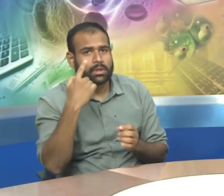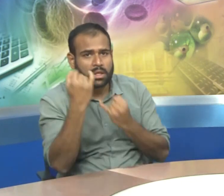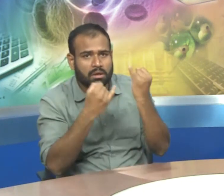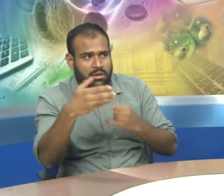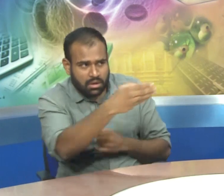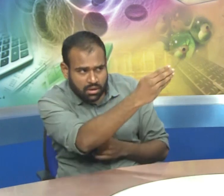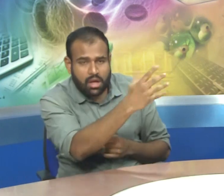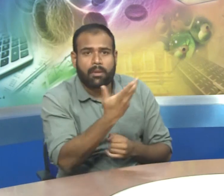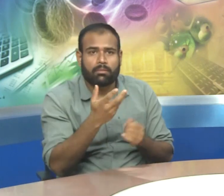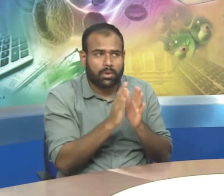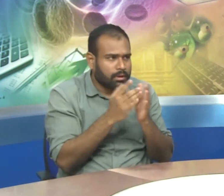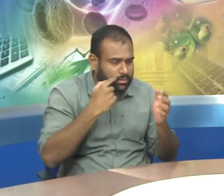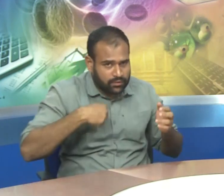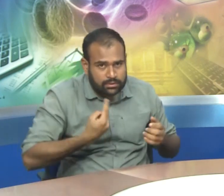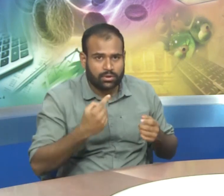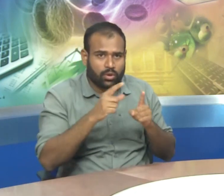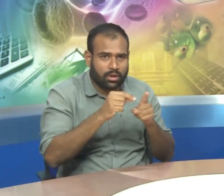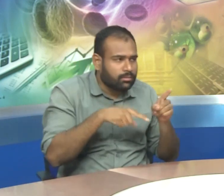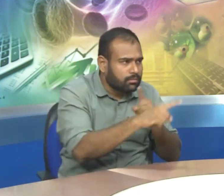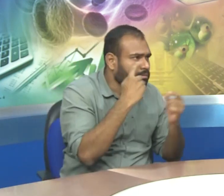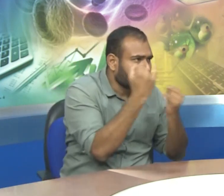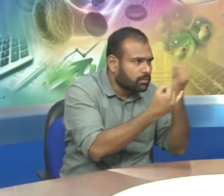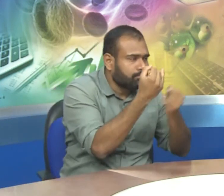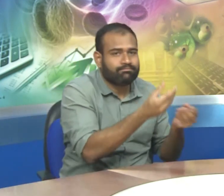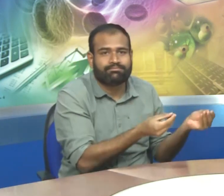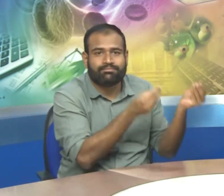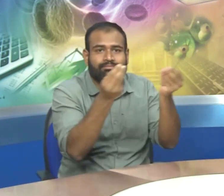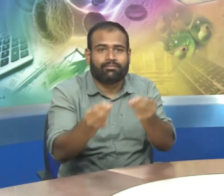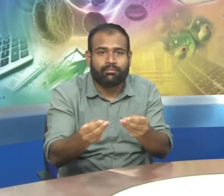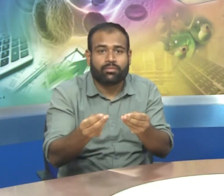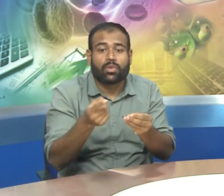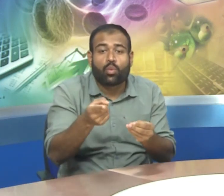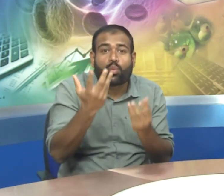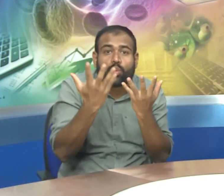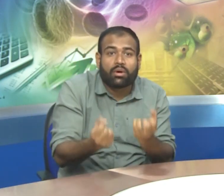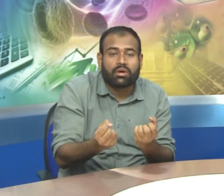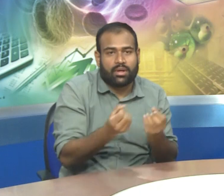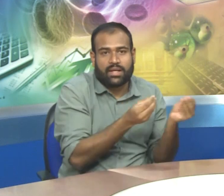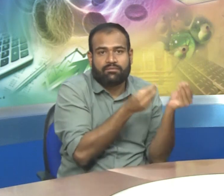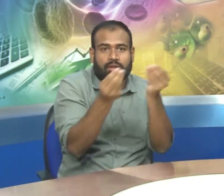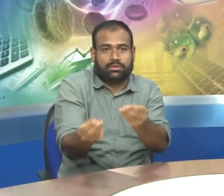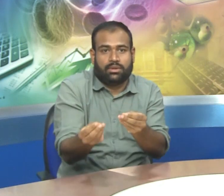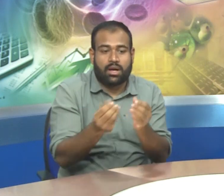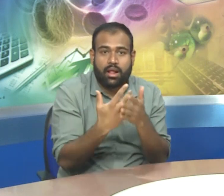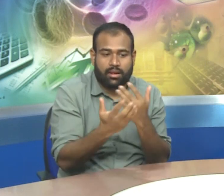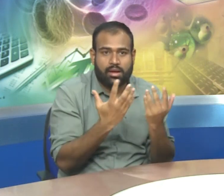material or directed to locate the material exact information.